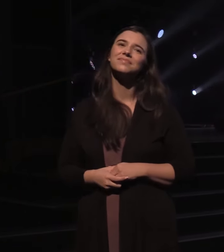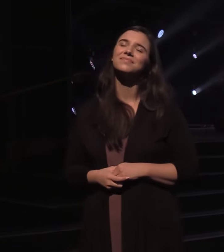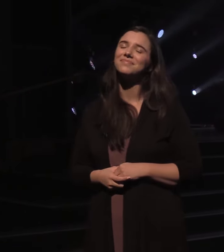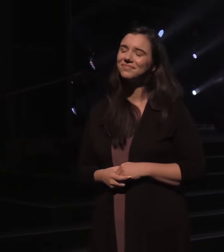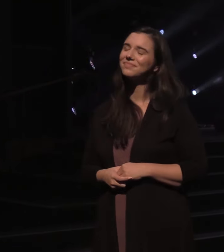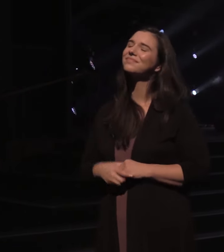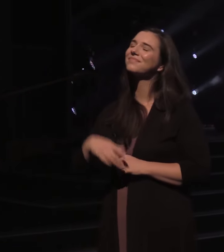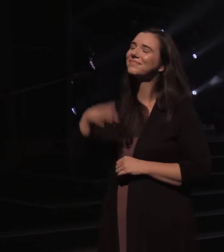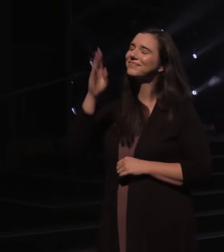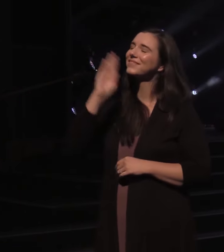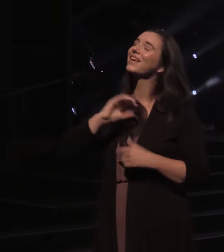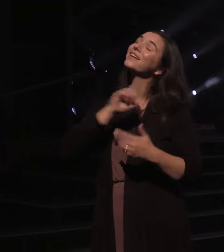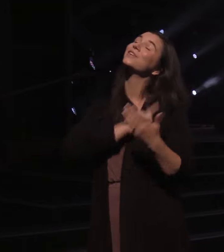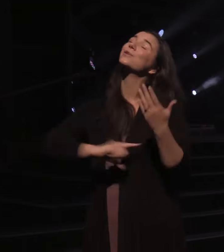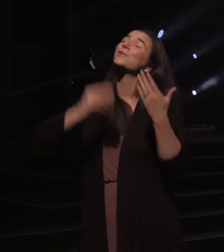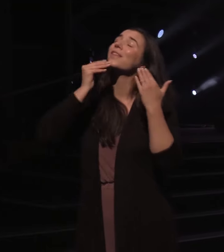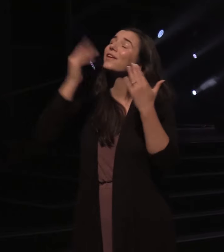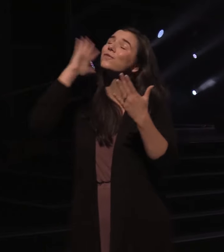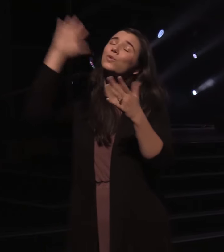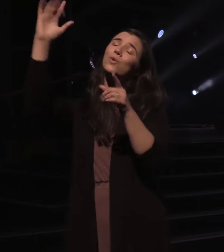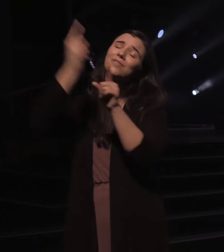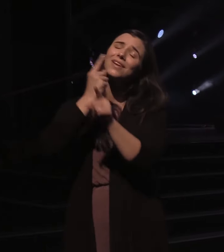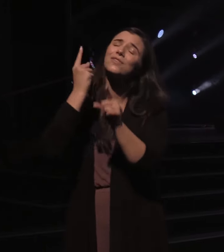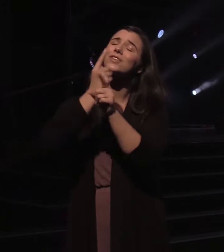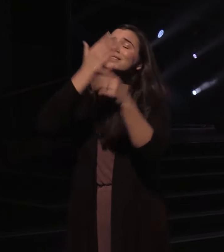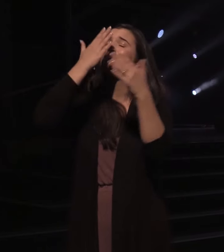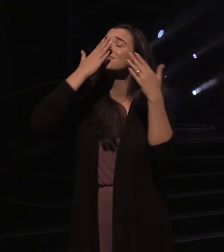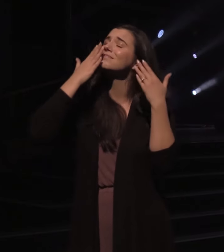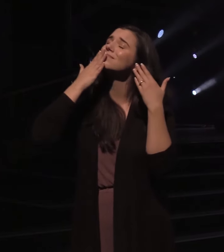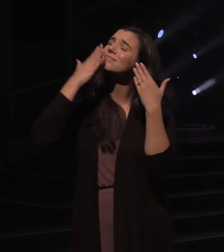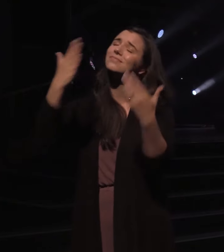Yes, God. Oh, we thank you today for your faithfulness.